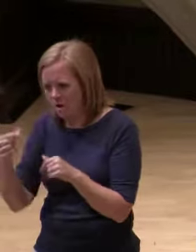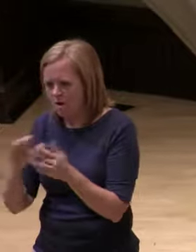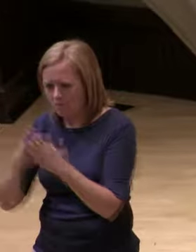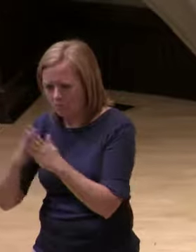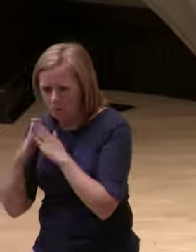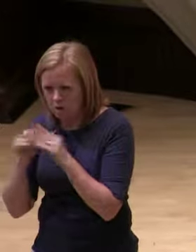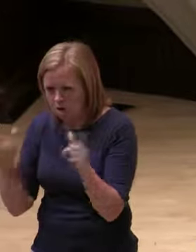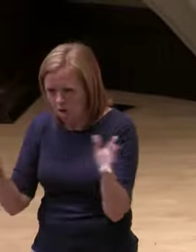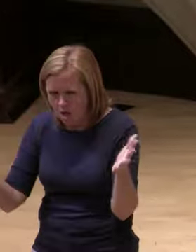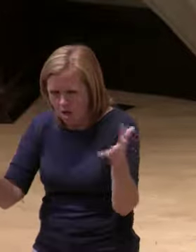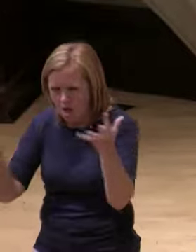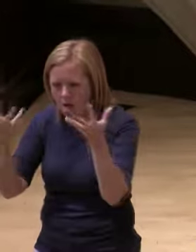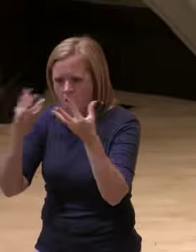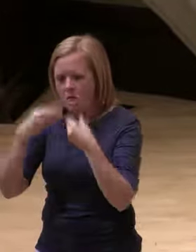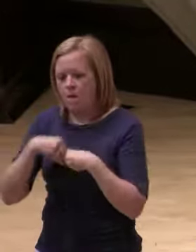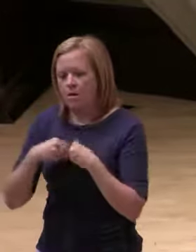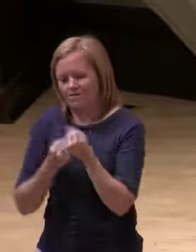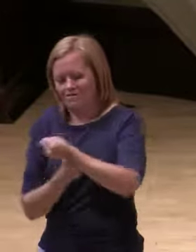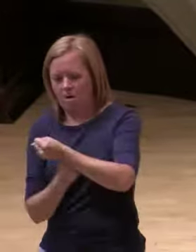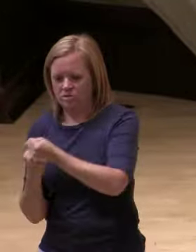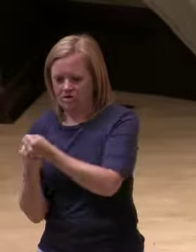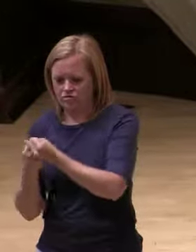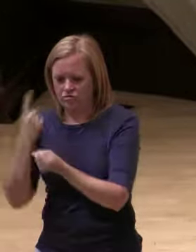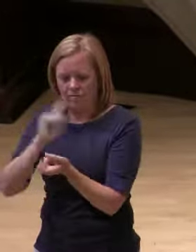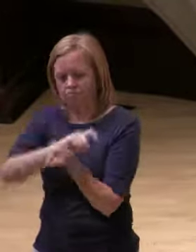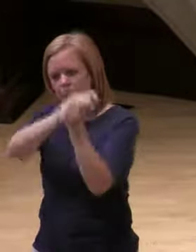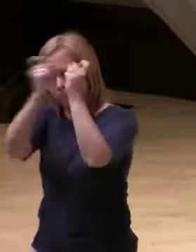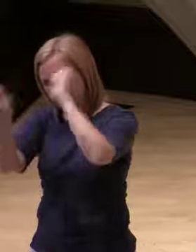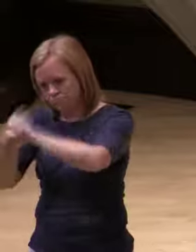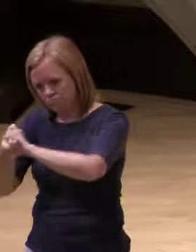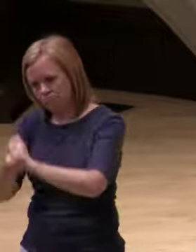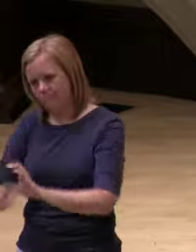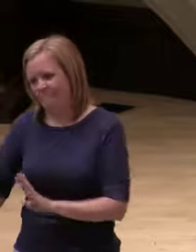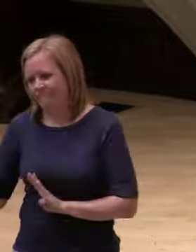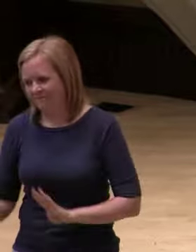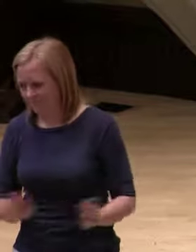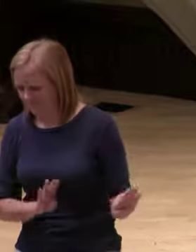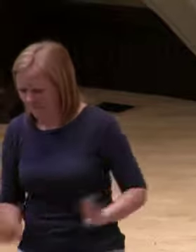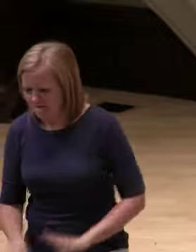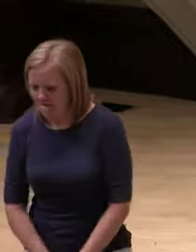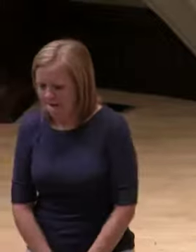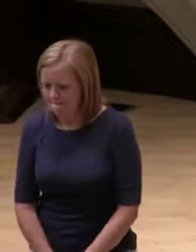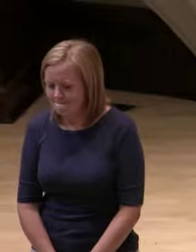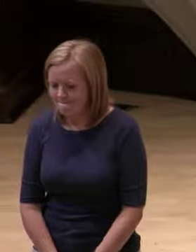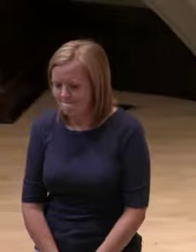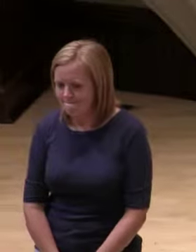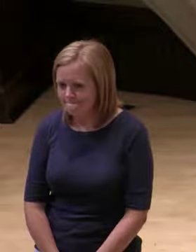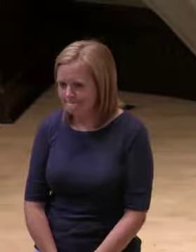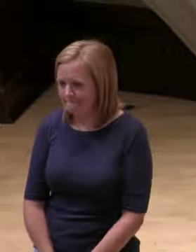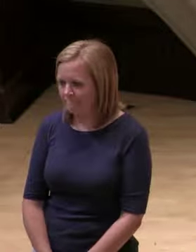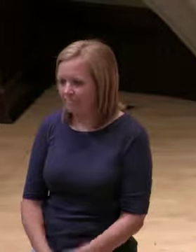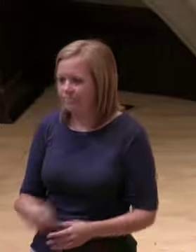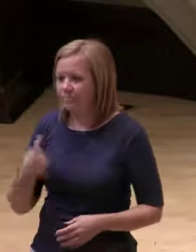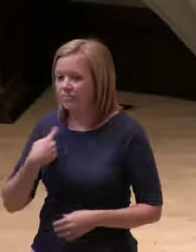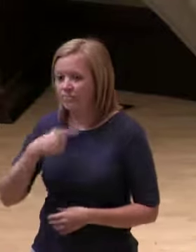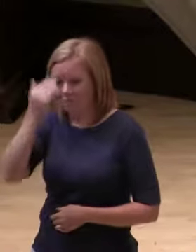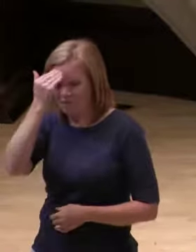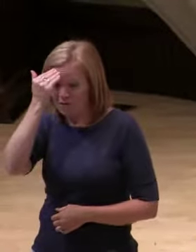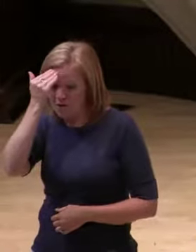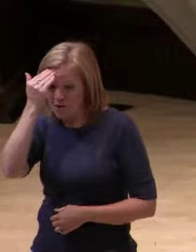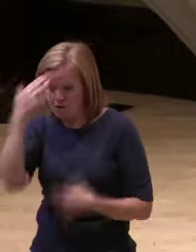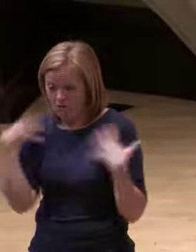all provide a foundation for changing their behaviors. And we know that recovery is